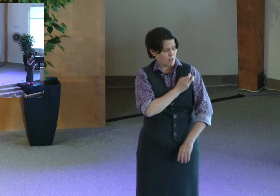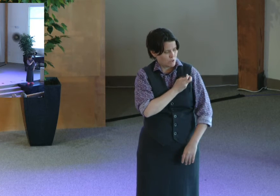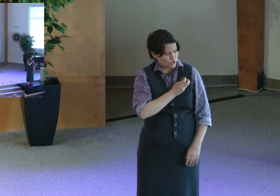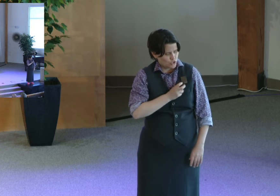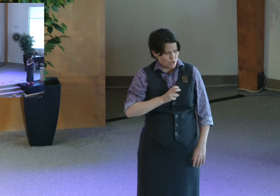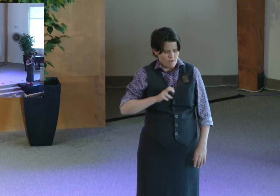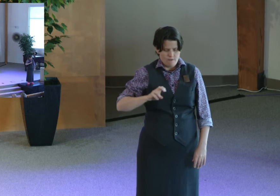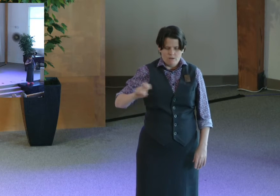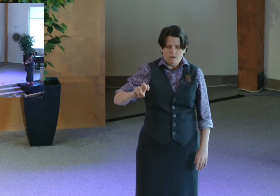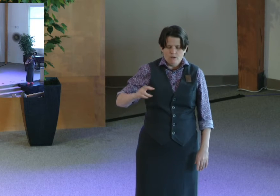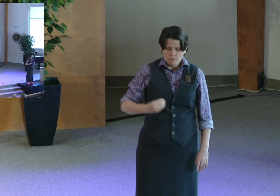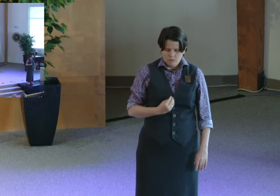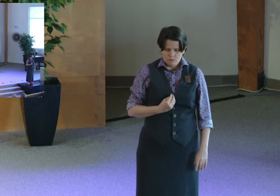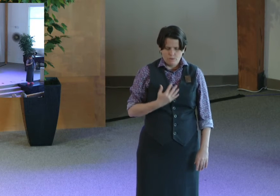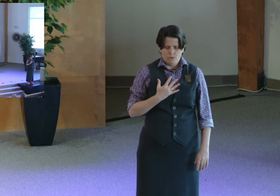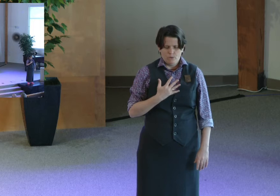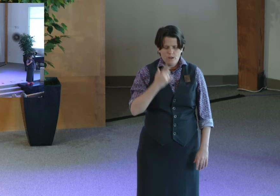Take a deep breath in